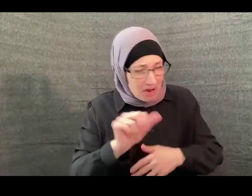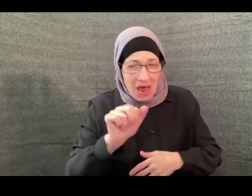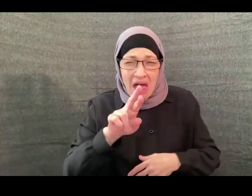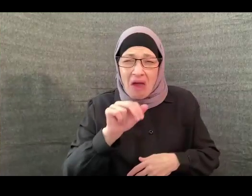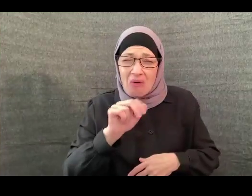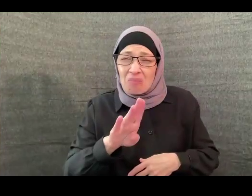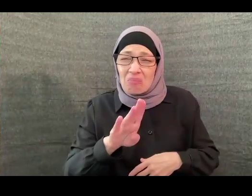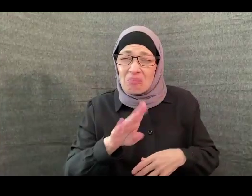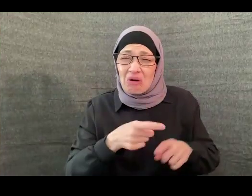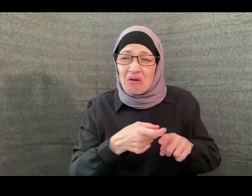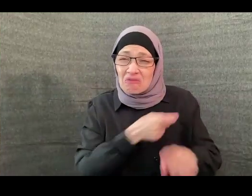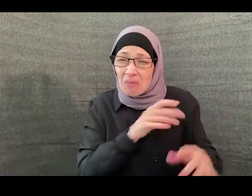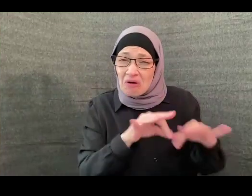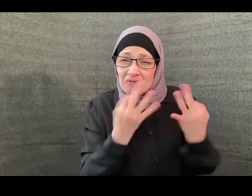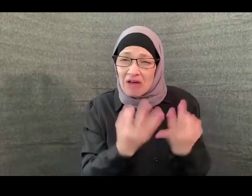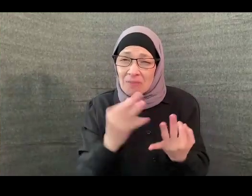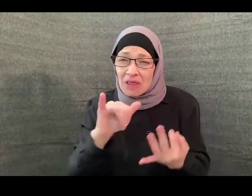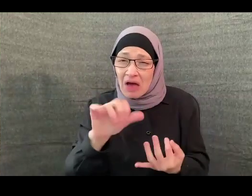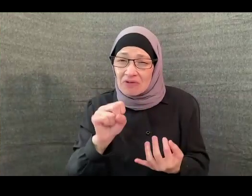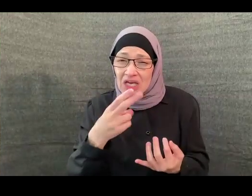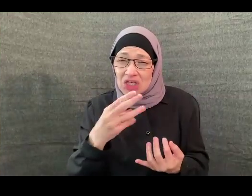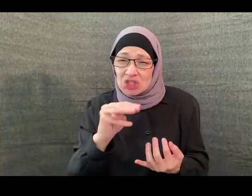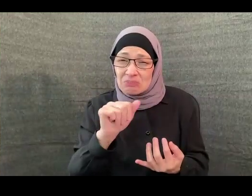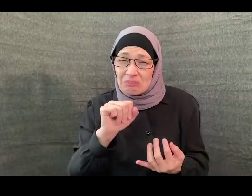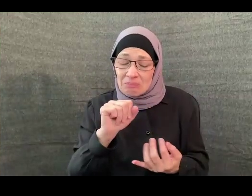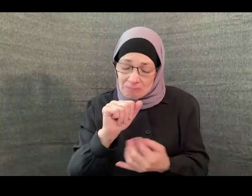submit and surrender to Allah.